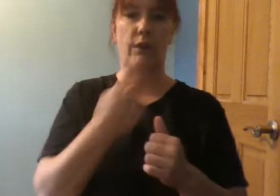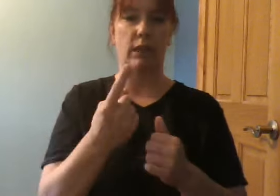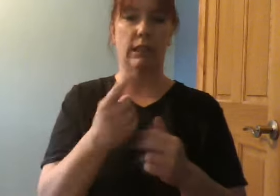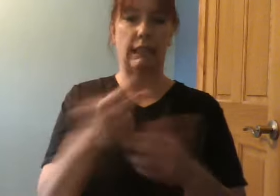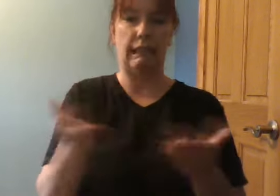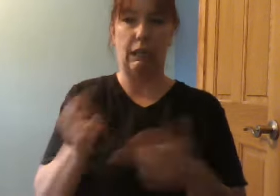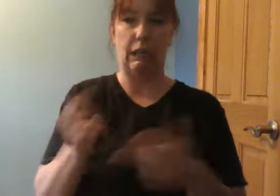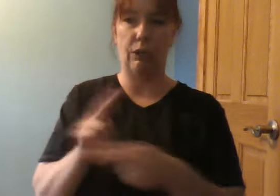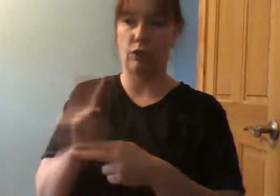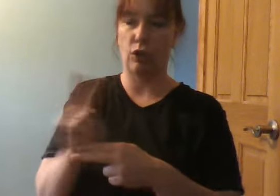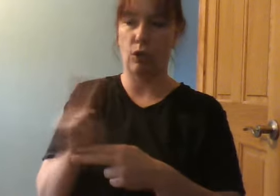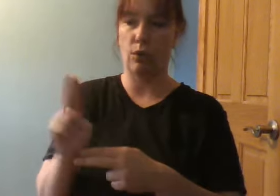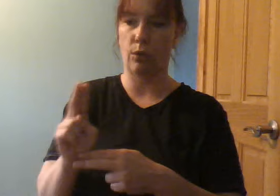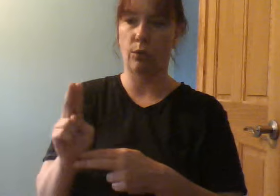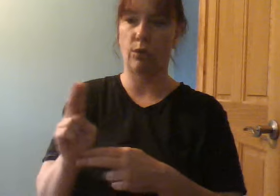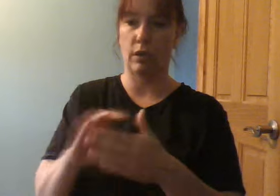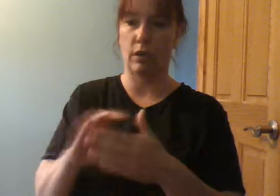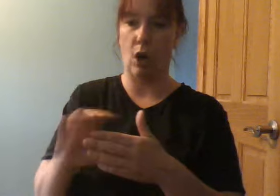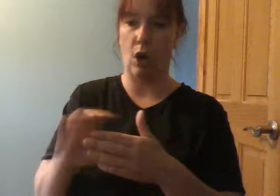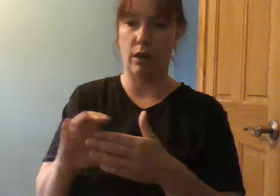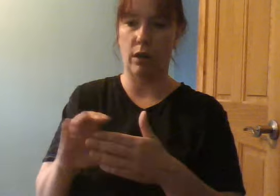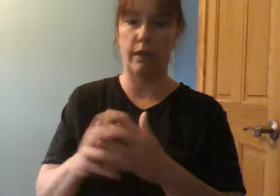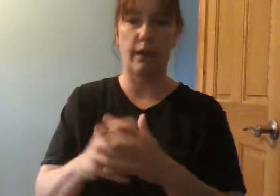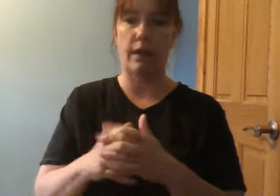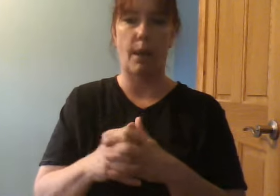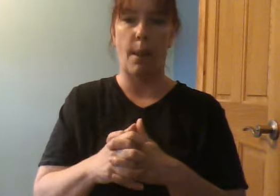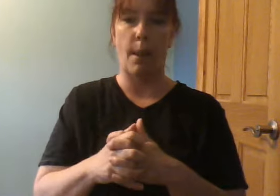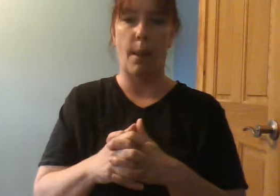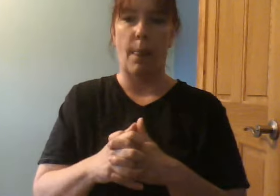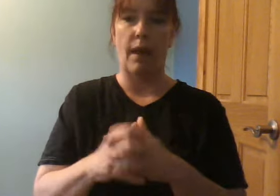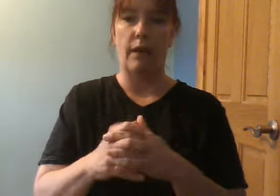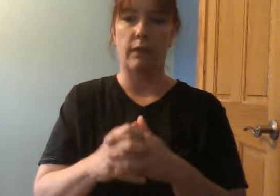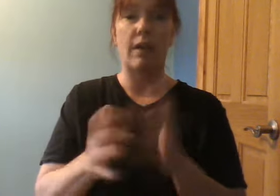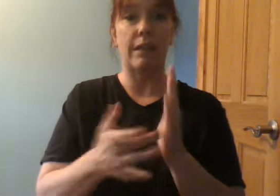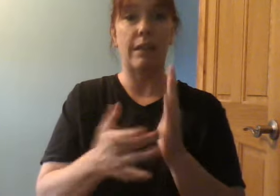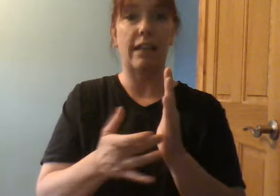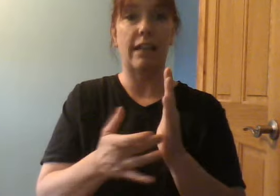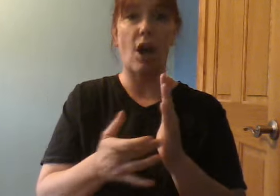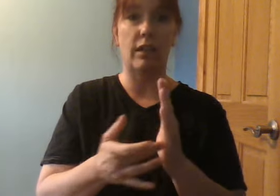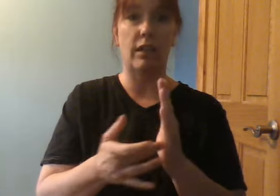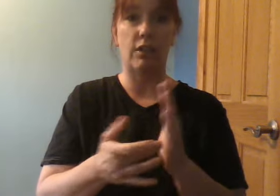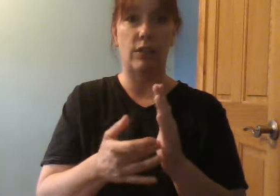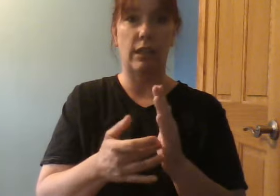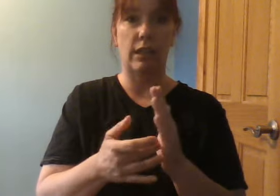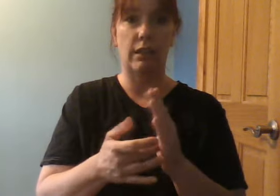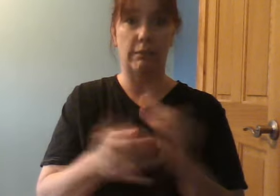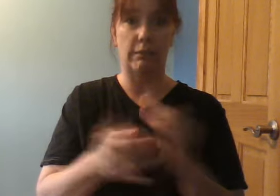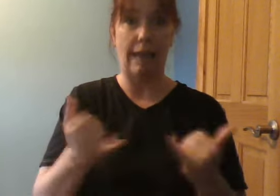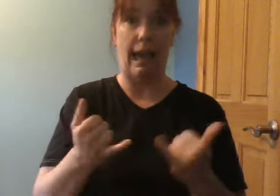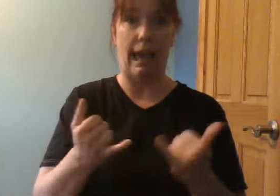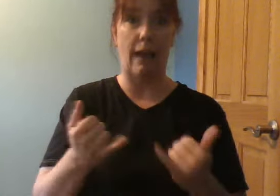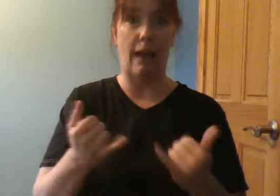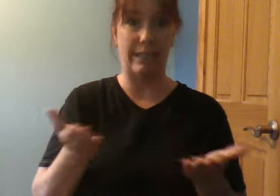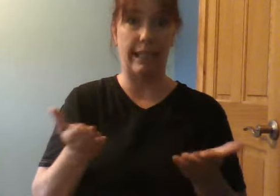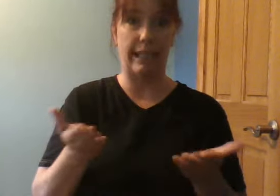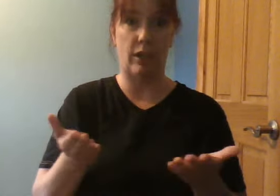city and used an Oyster card at all? Does that ring any bells to anybody? The technology already exists. The first phones that had the technology built in, the Google Nexus, the S2, the